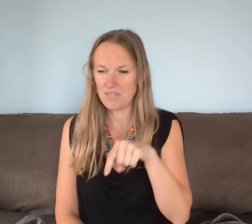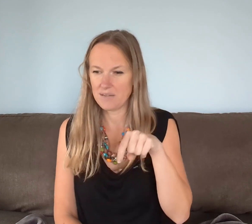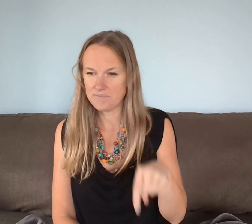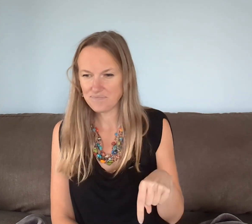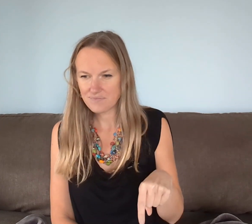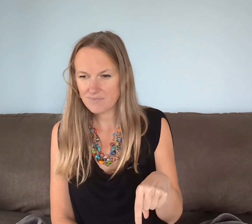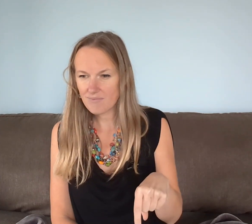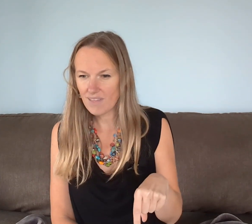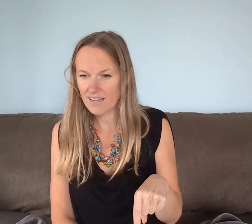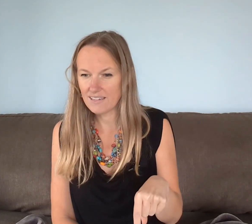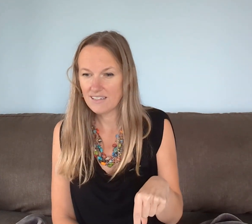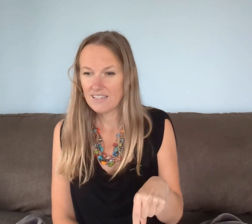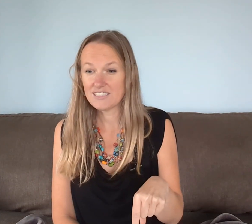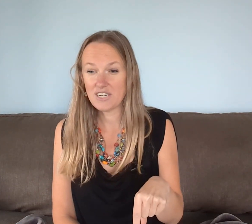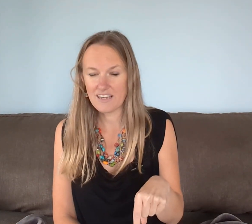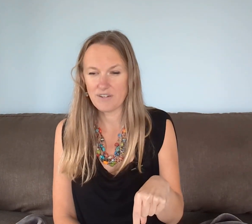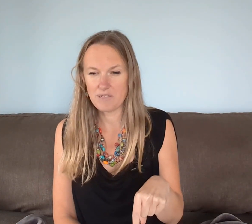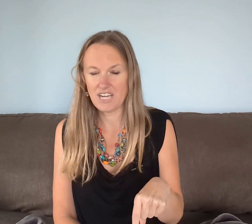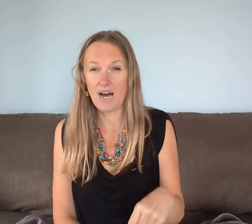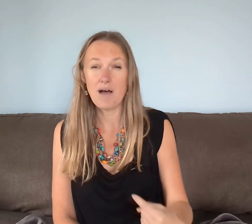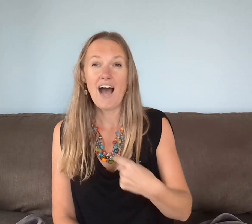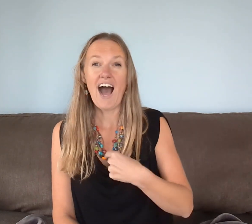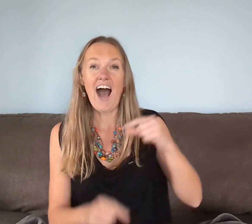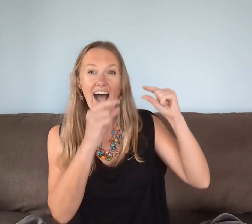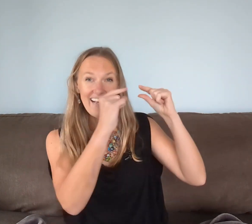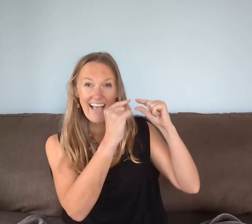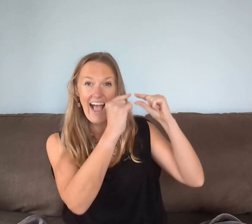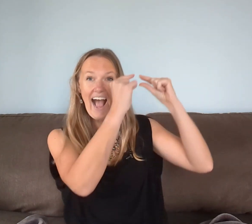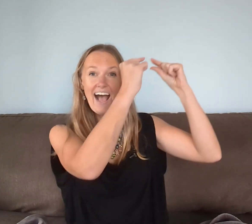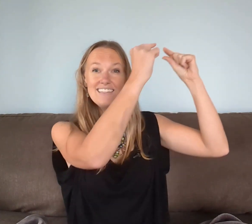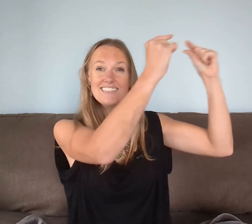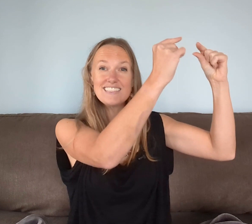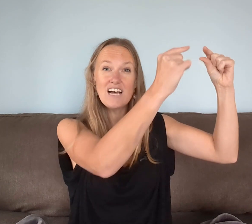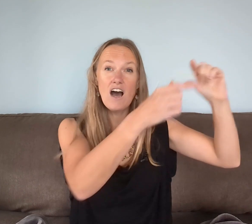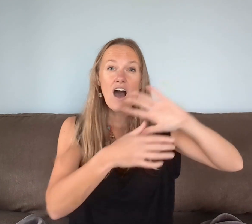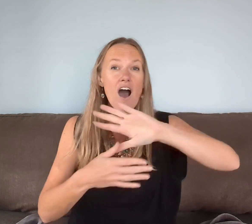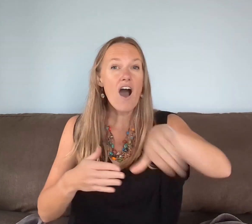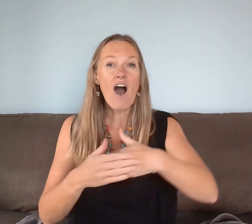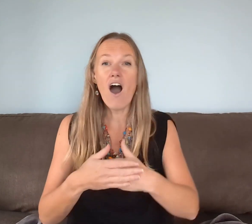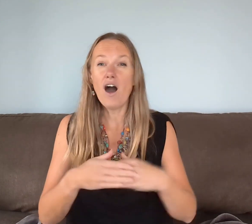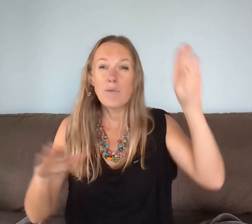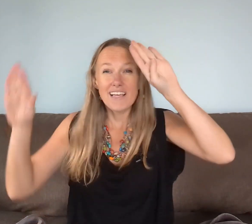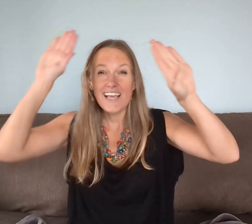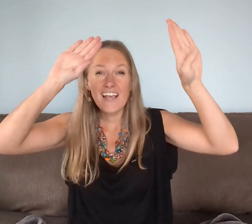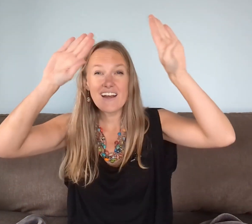be. Okay, let's try that from the top. I cast all my